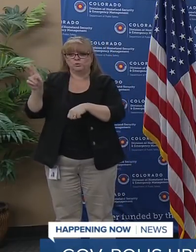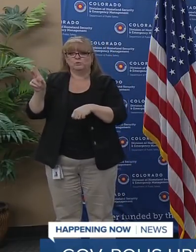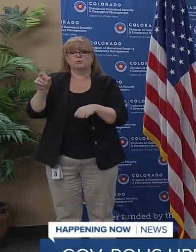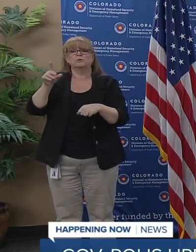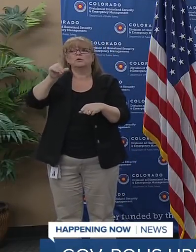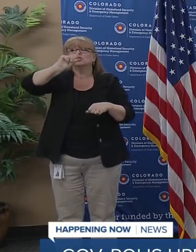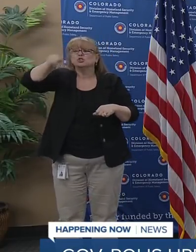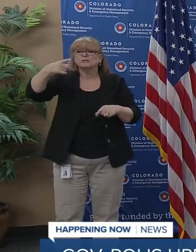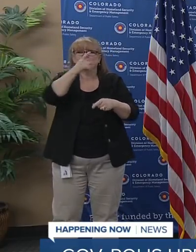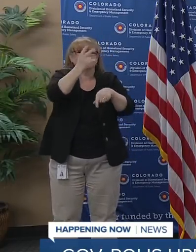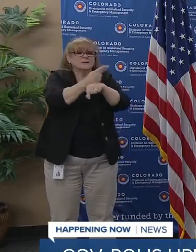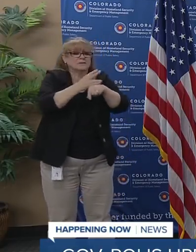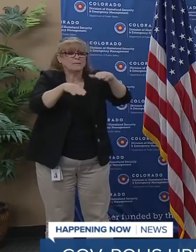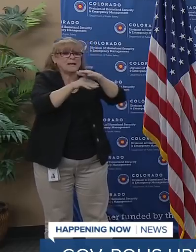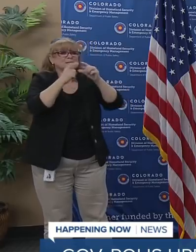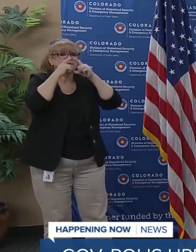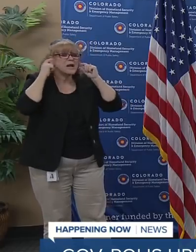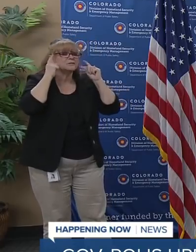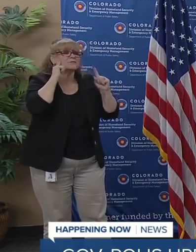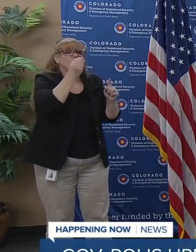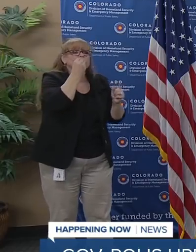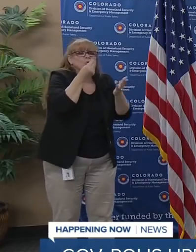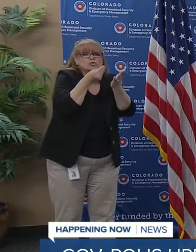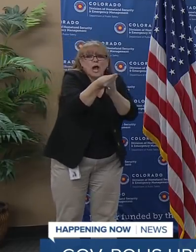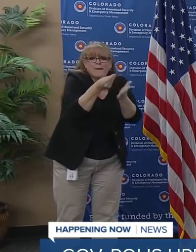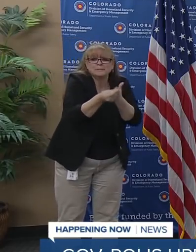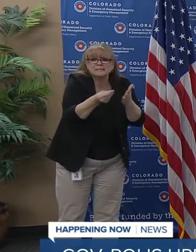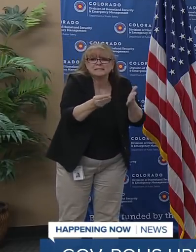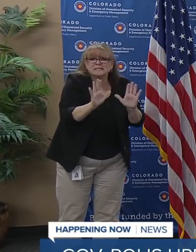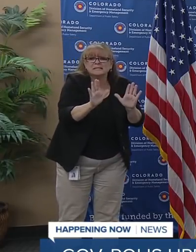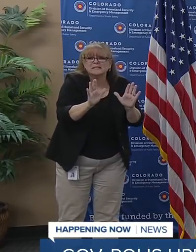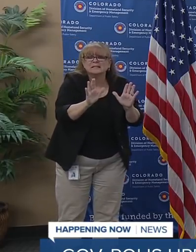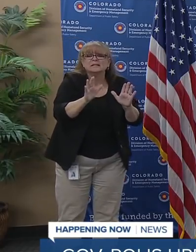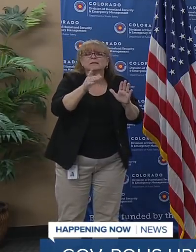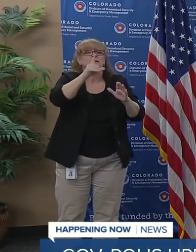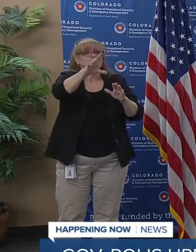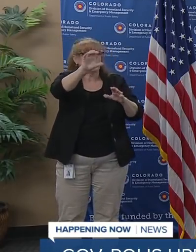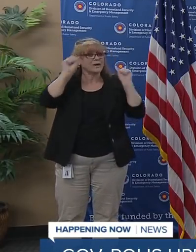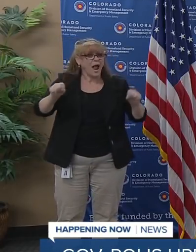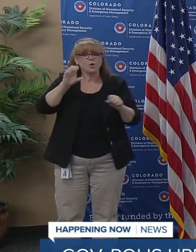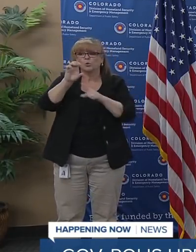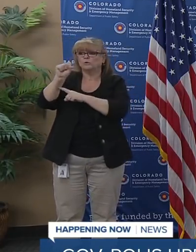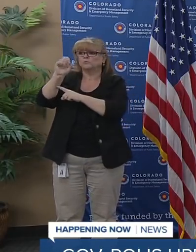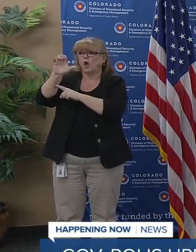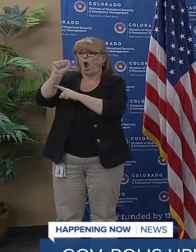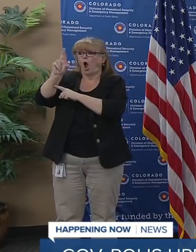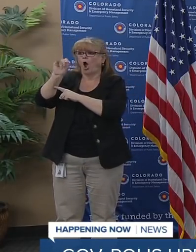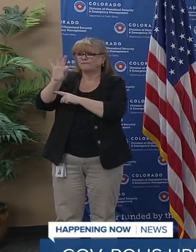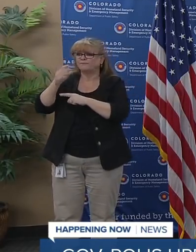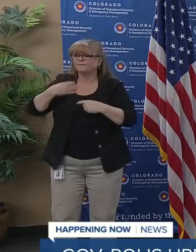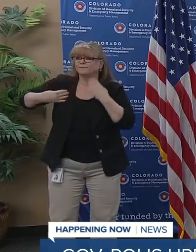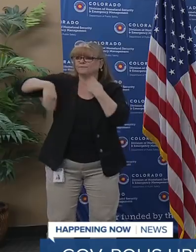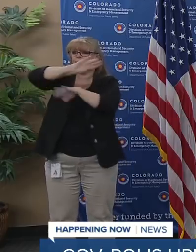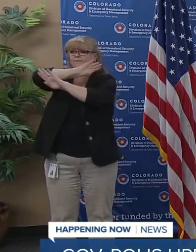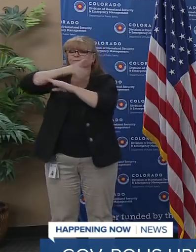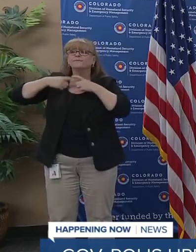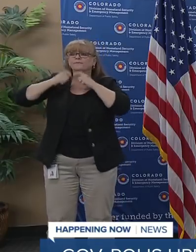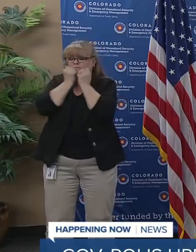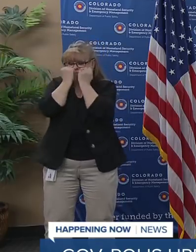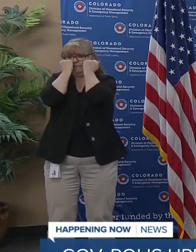this point, a cloth face mask or scarf should be part of everybody's personal hygiene